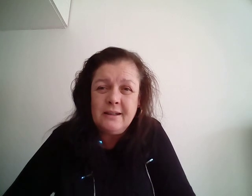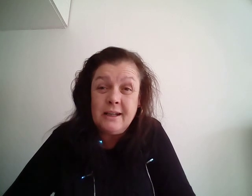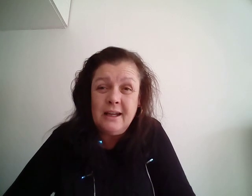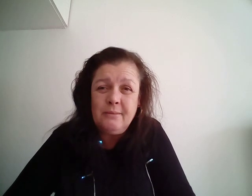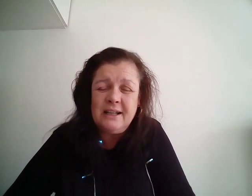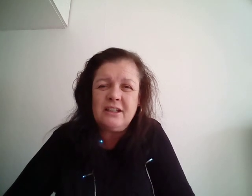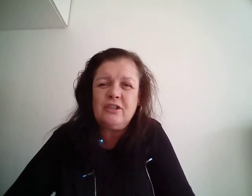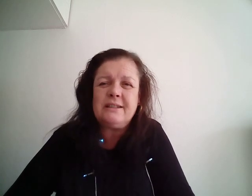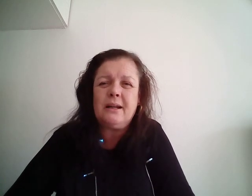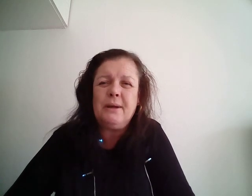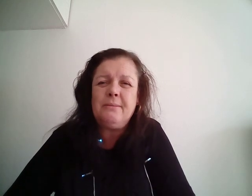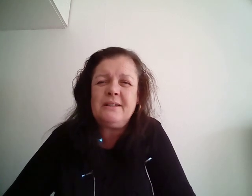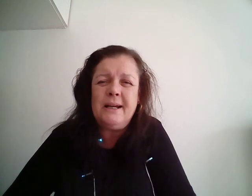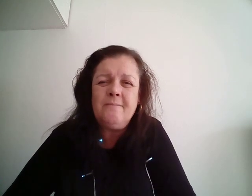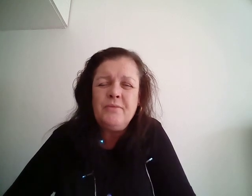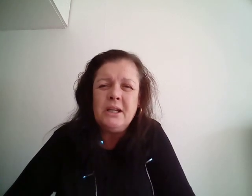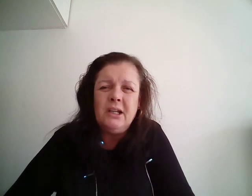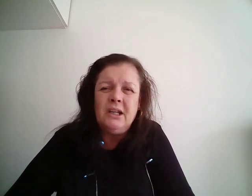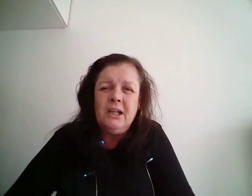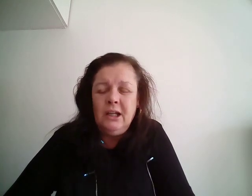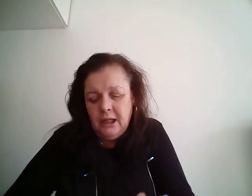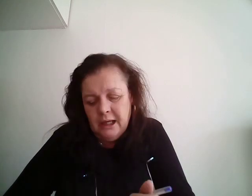Okay, my delicious little babies. Well,